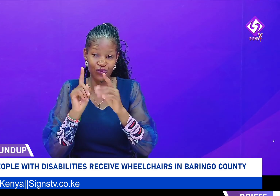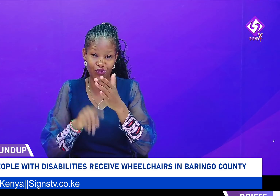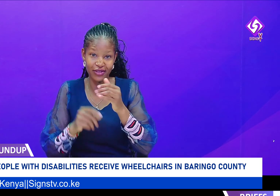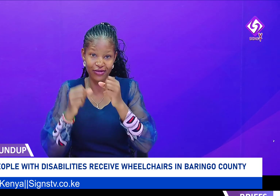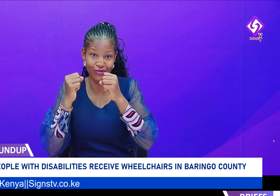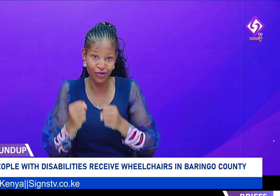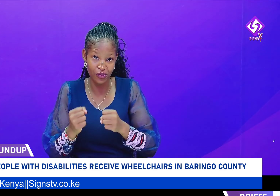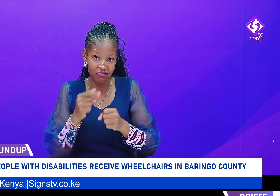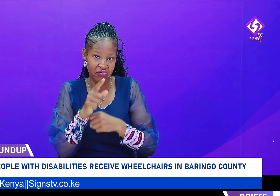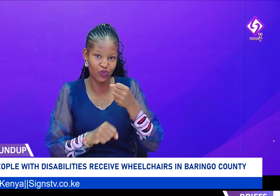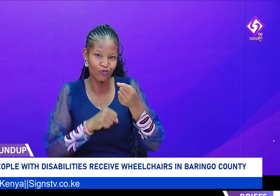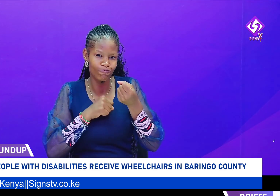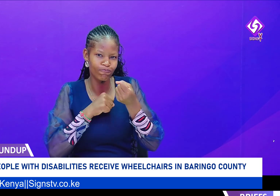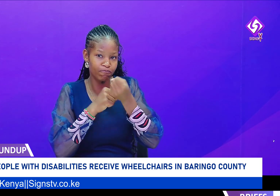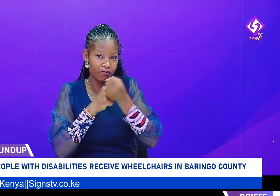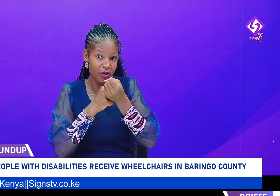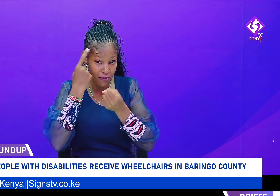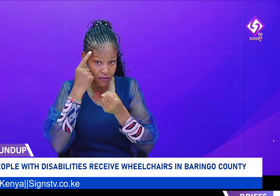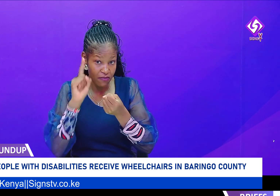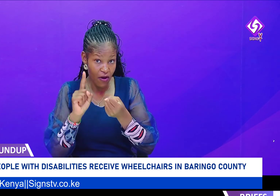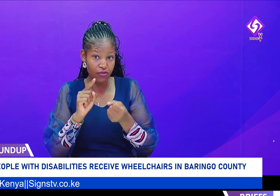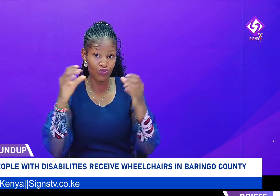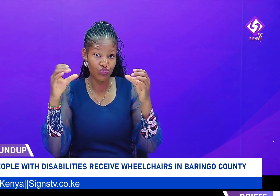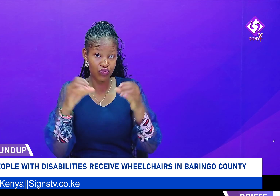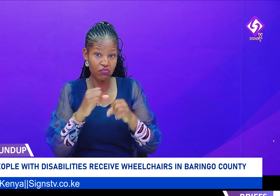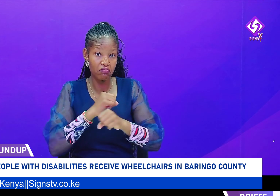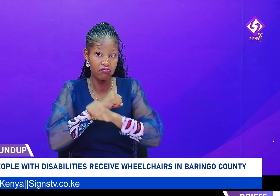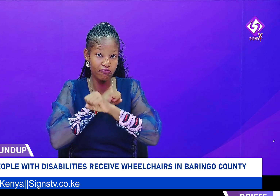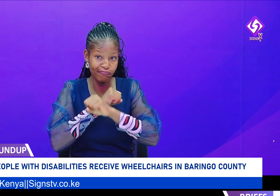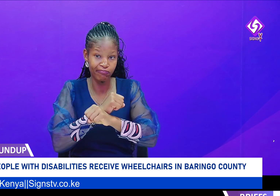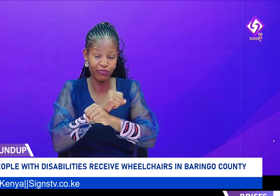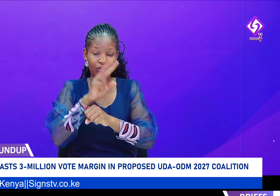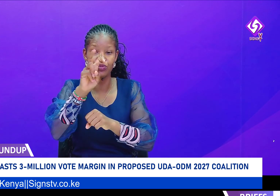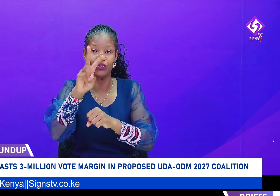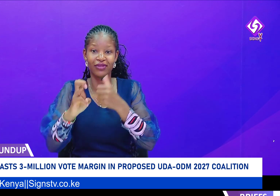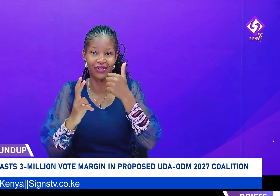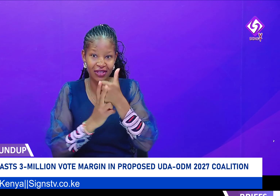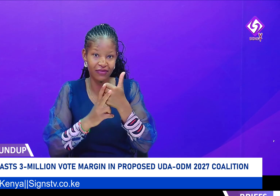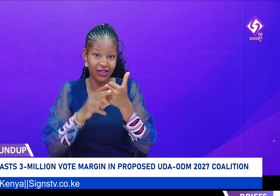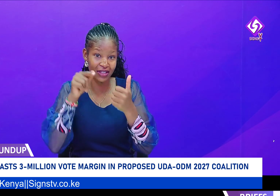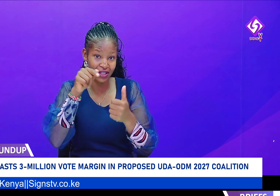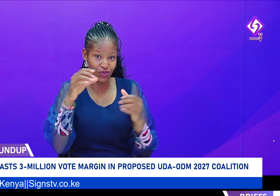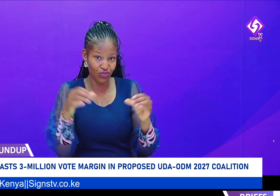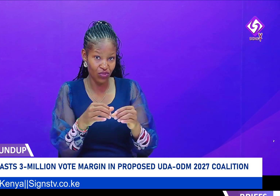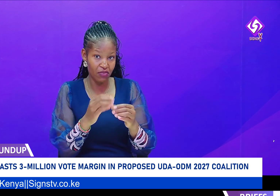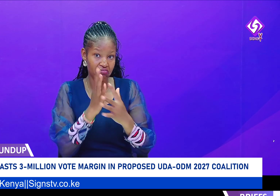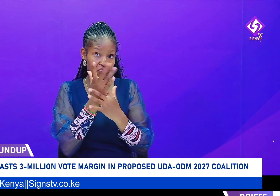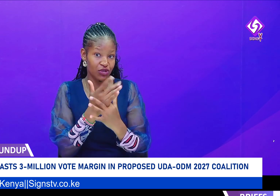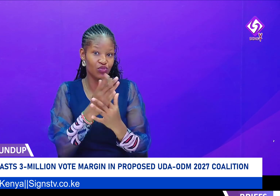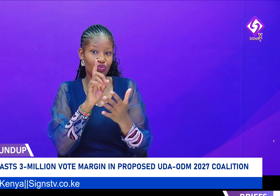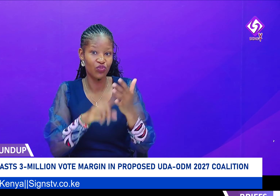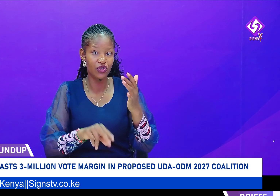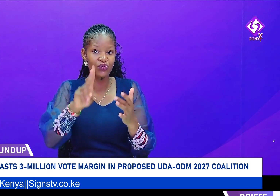And on to our next news item. President William Ruto has vocalized strong support for